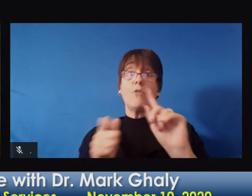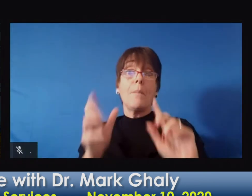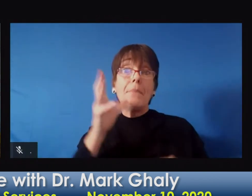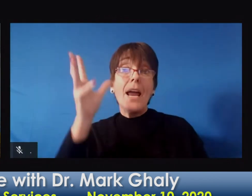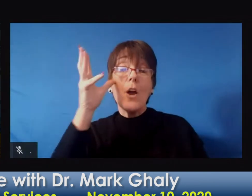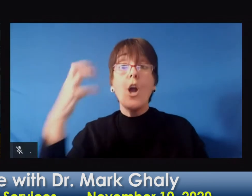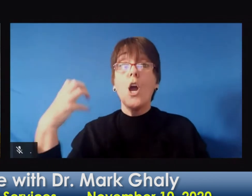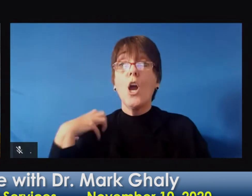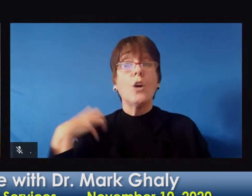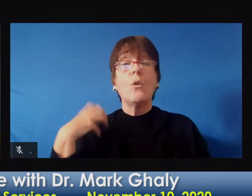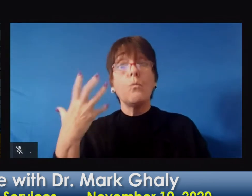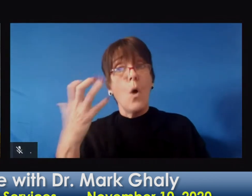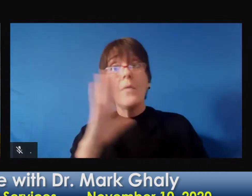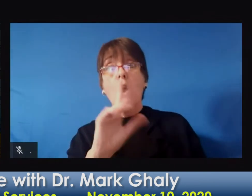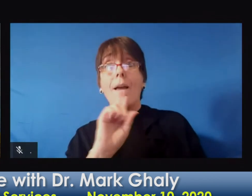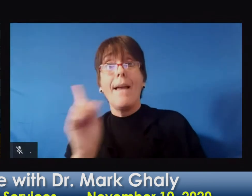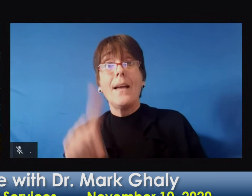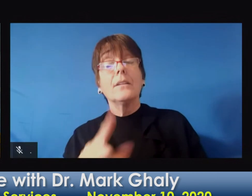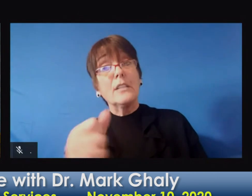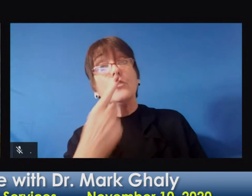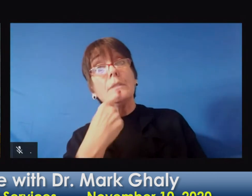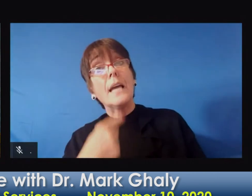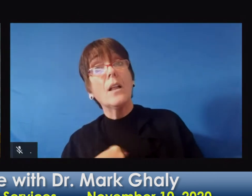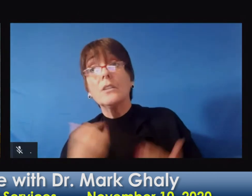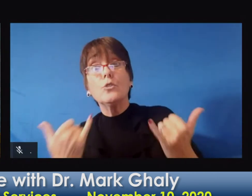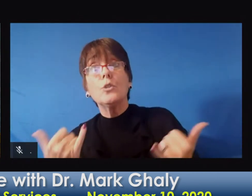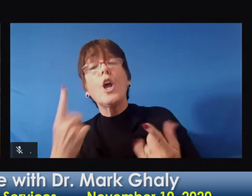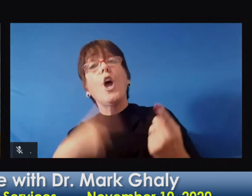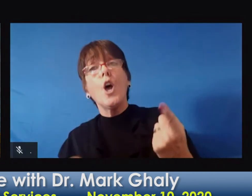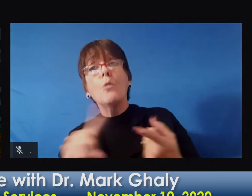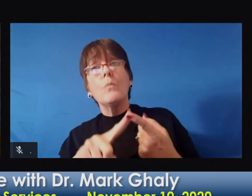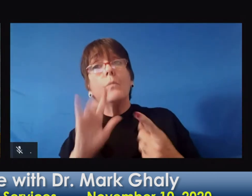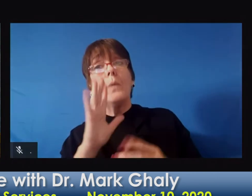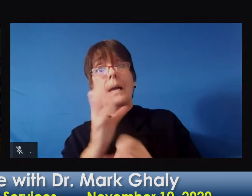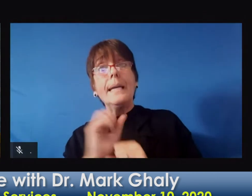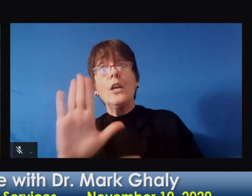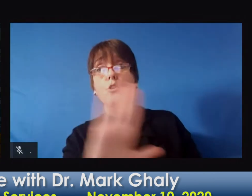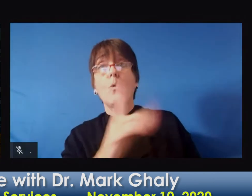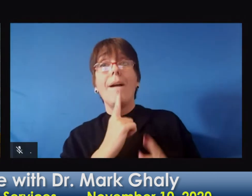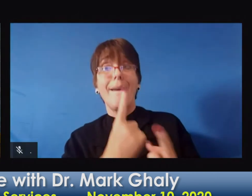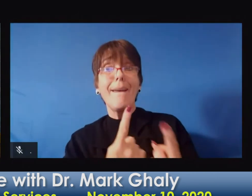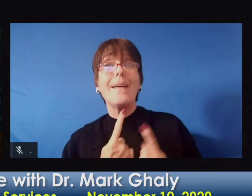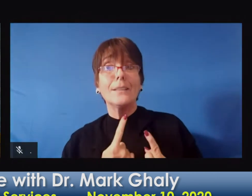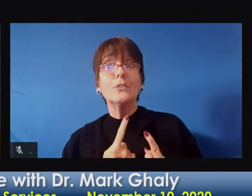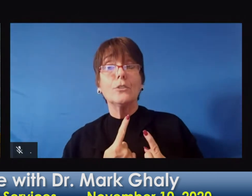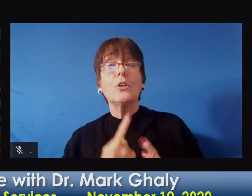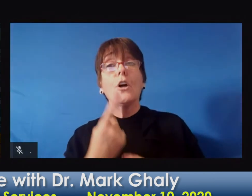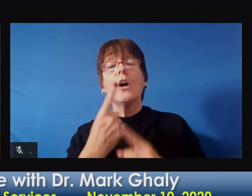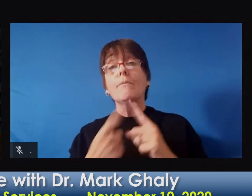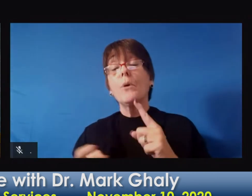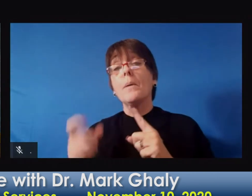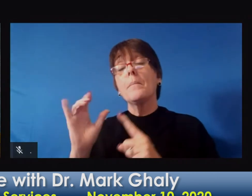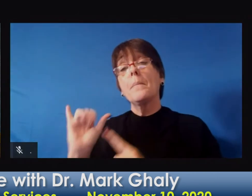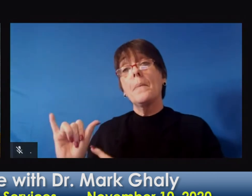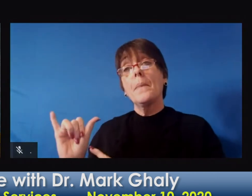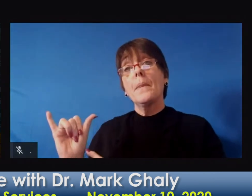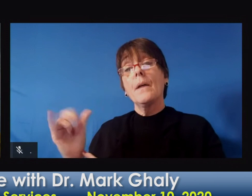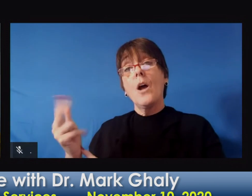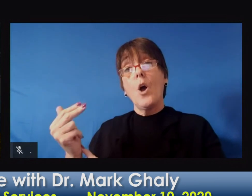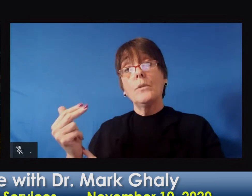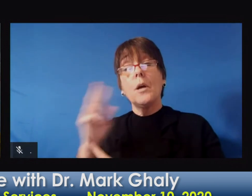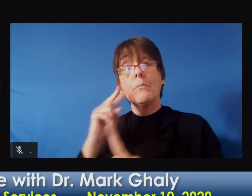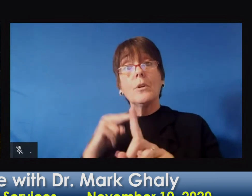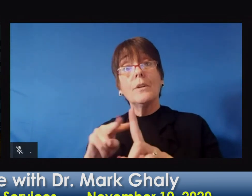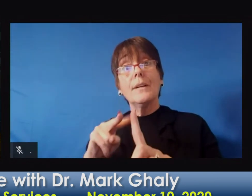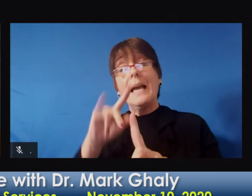are desperate for answers. So, Doctor, can you tell us today when will they get those answers? And actually, from a public health perspective, are you more concerned about